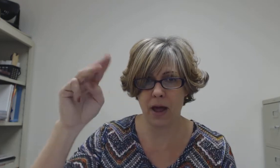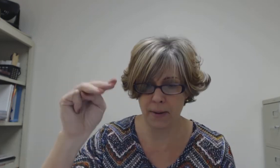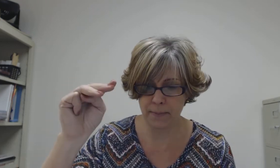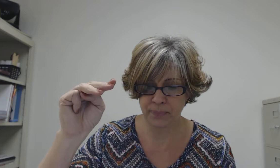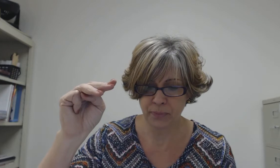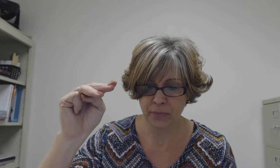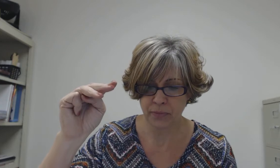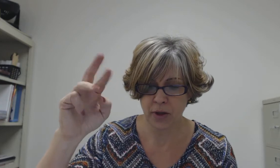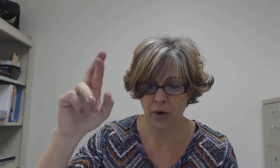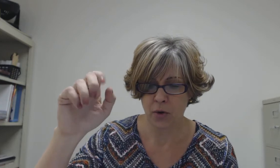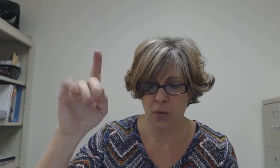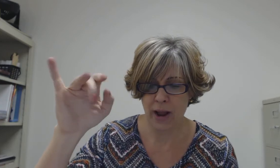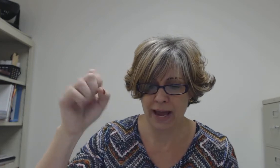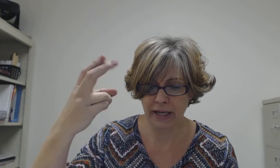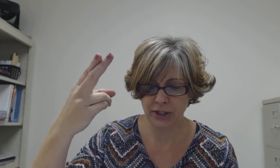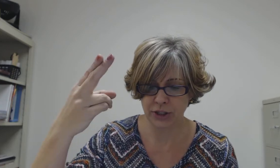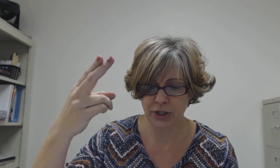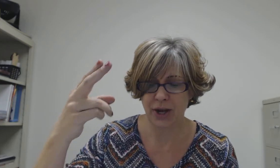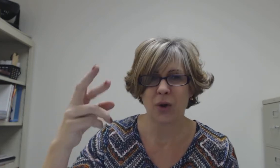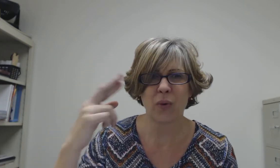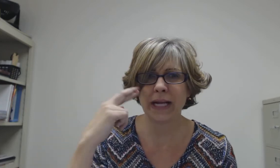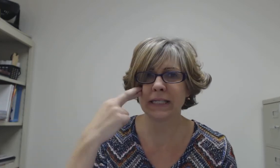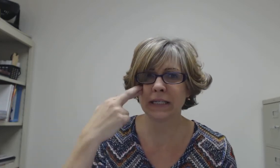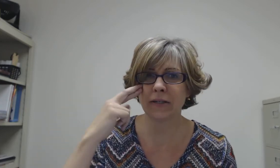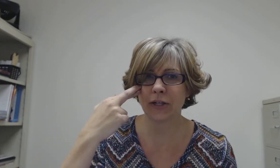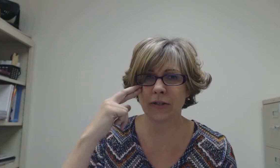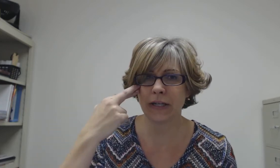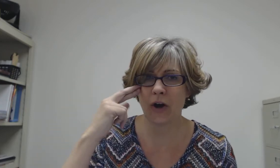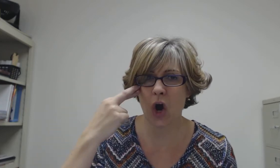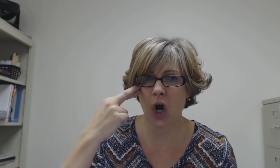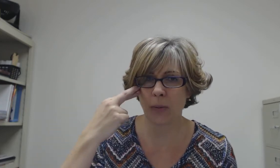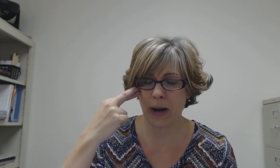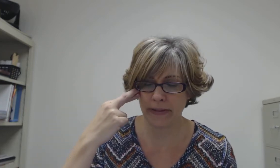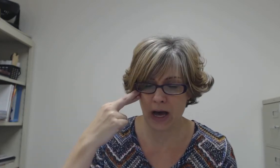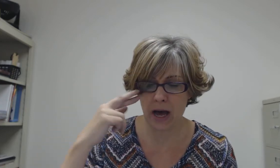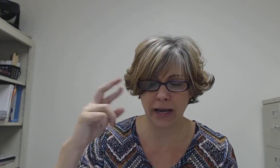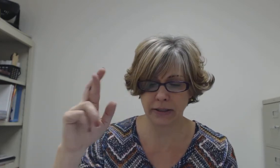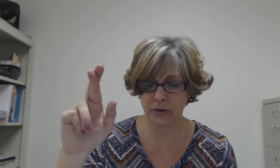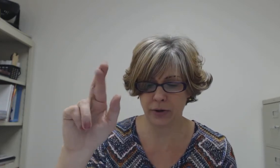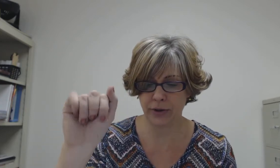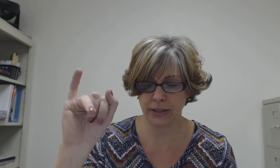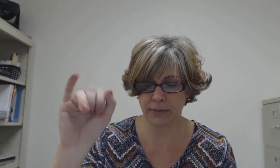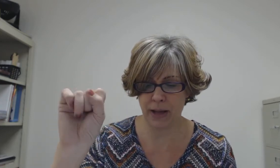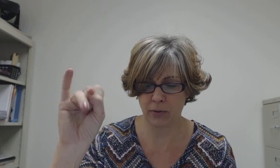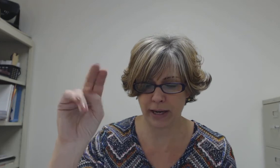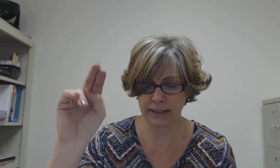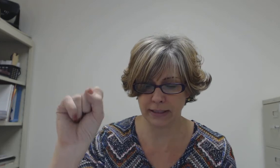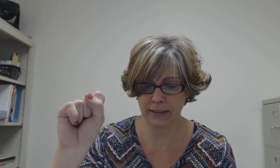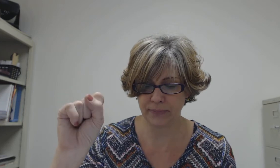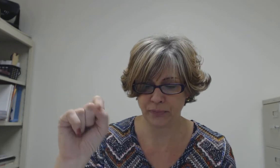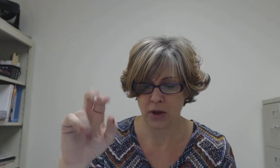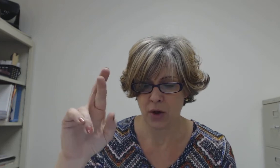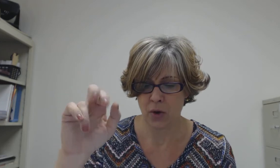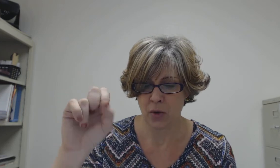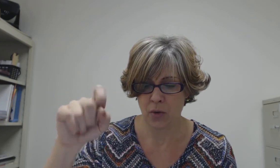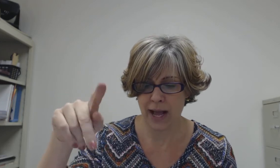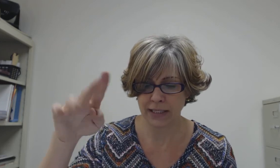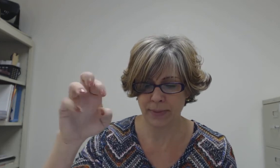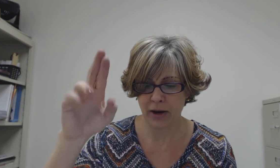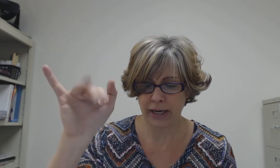Plum, radish, raisins, you'll see the R by the I's or you can spell raisins.